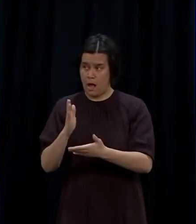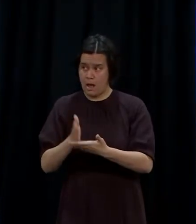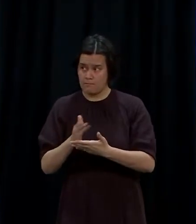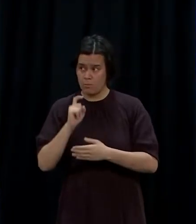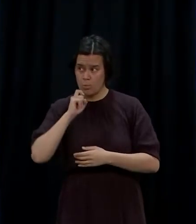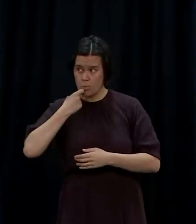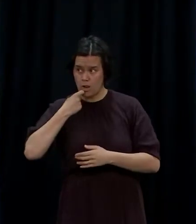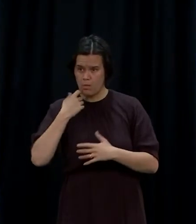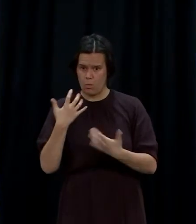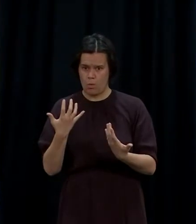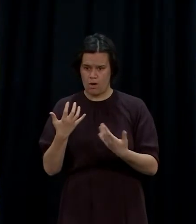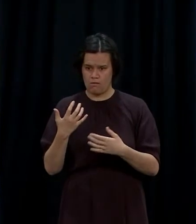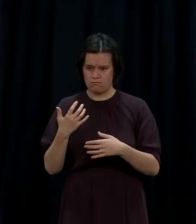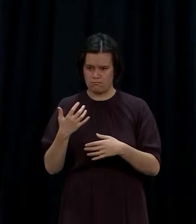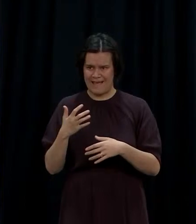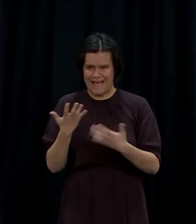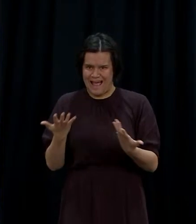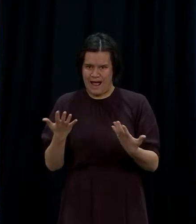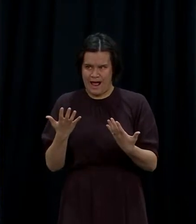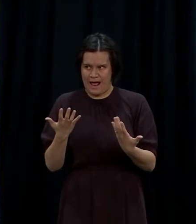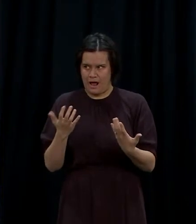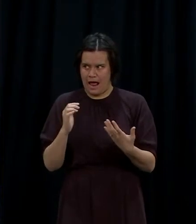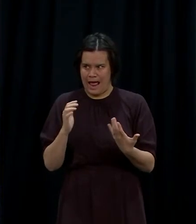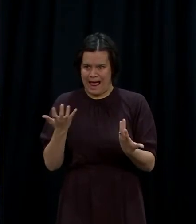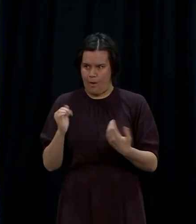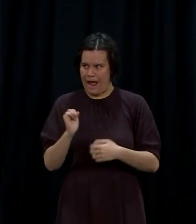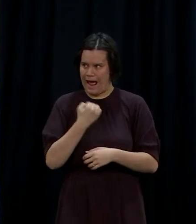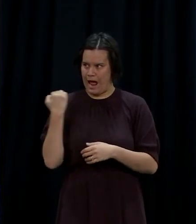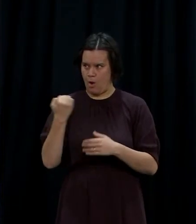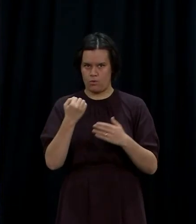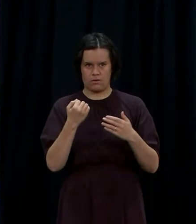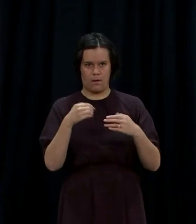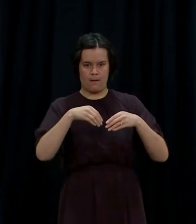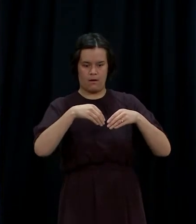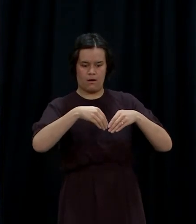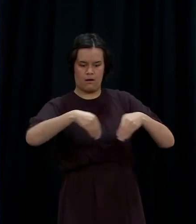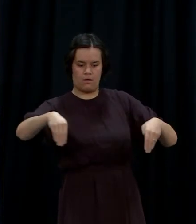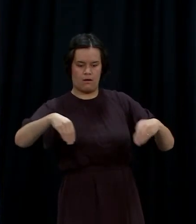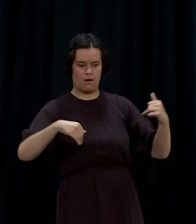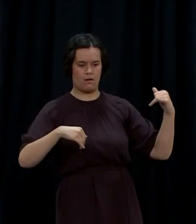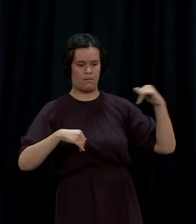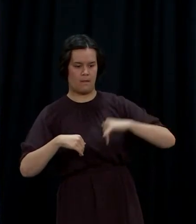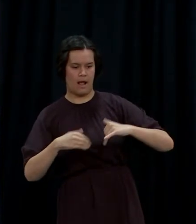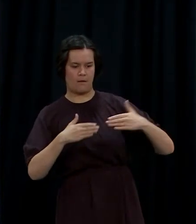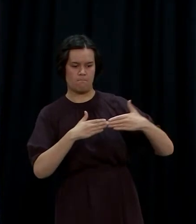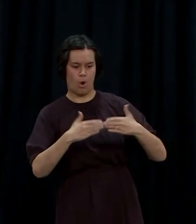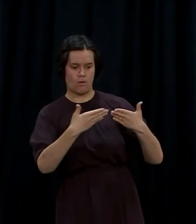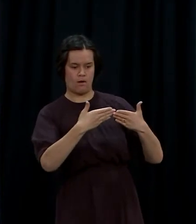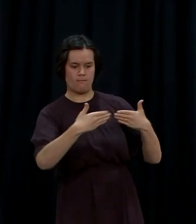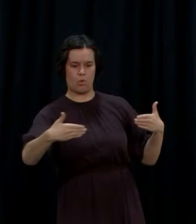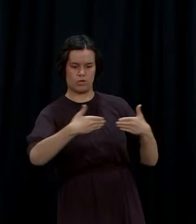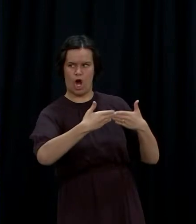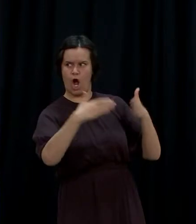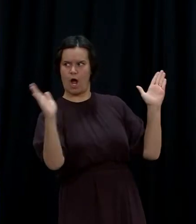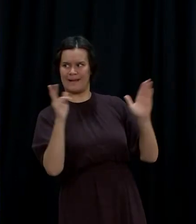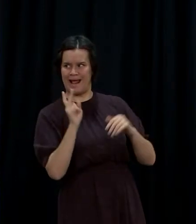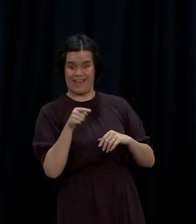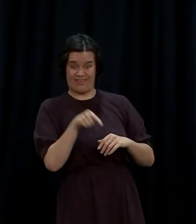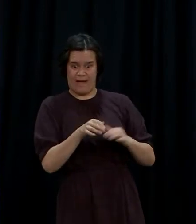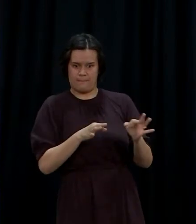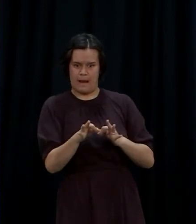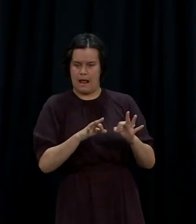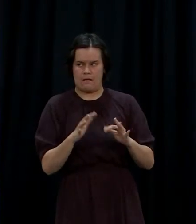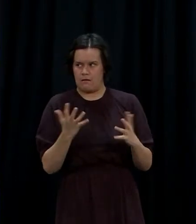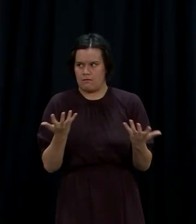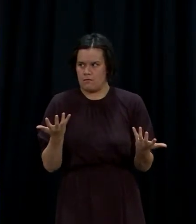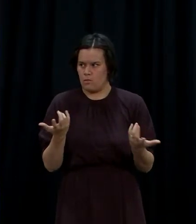this week. What is the status of the plans? Is there any urgency about redoing it, or are you just going to wait out and see